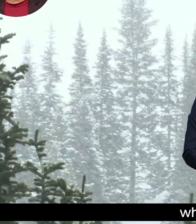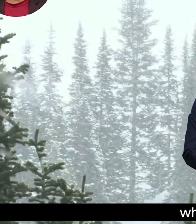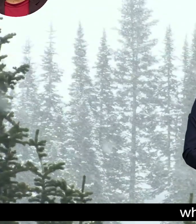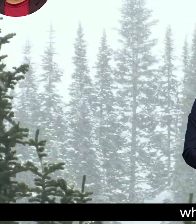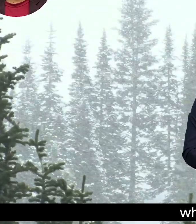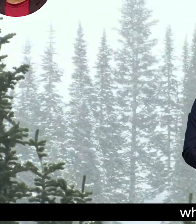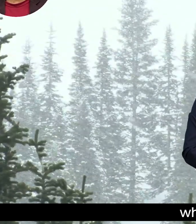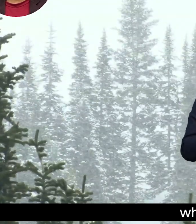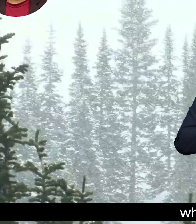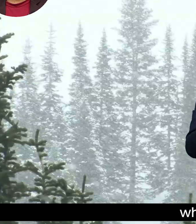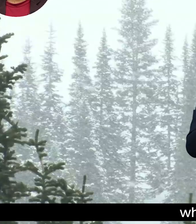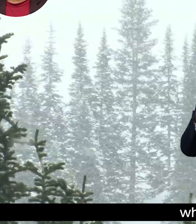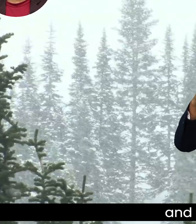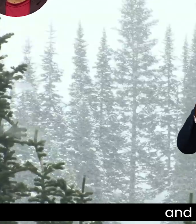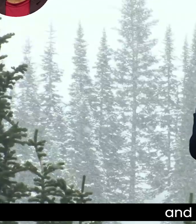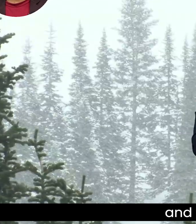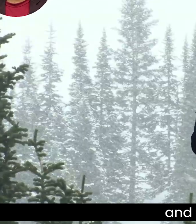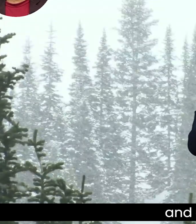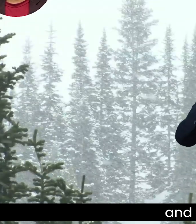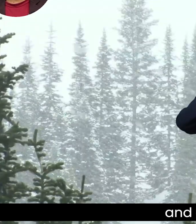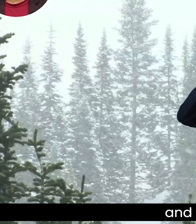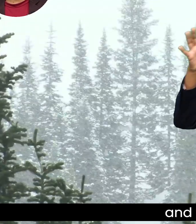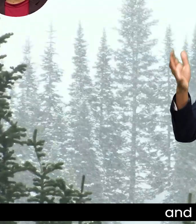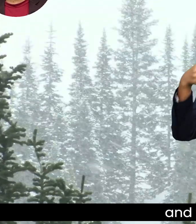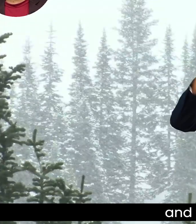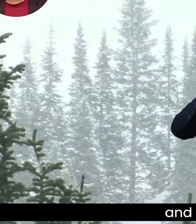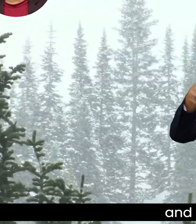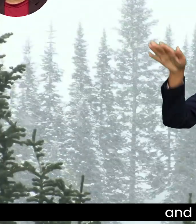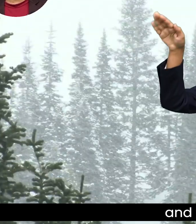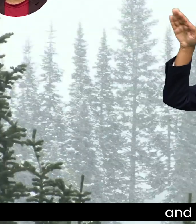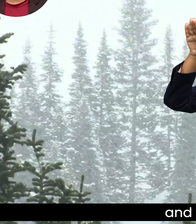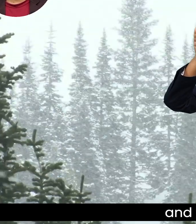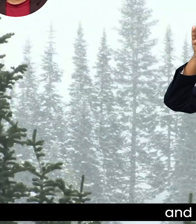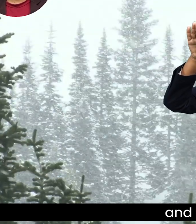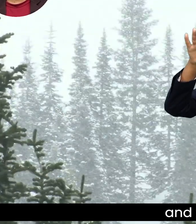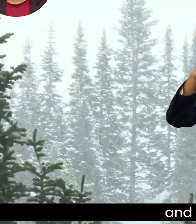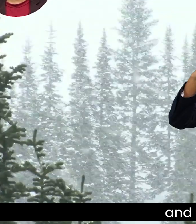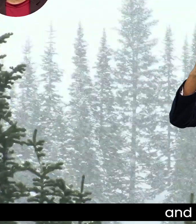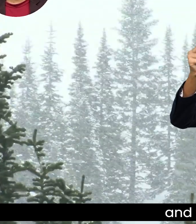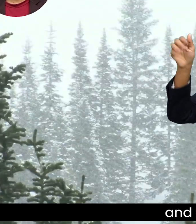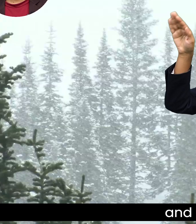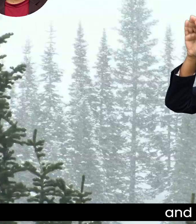Where the ice melts and a small river starts.